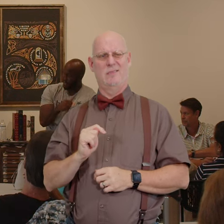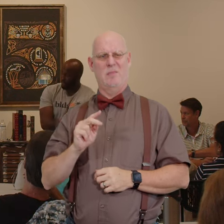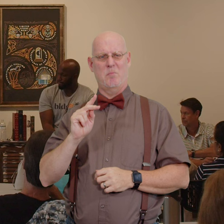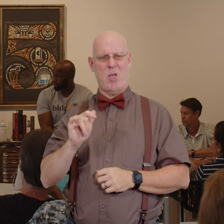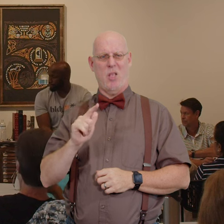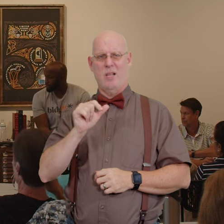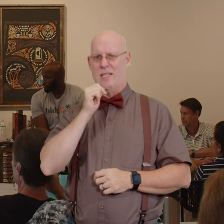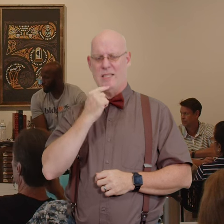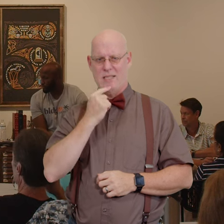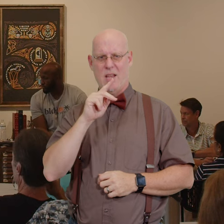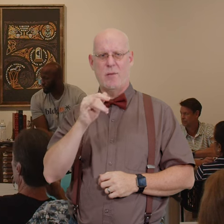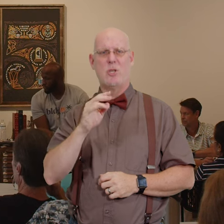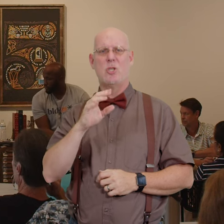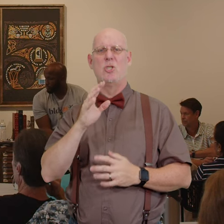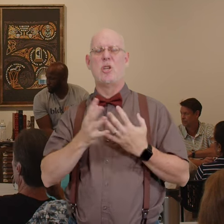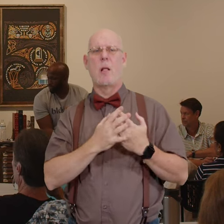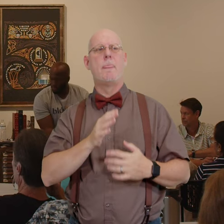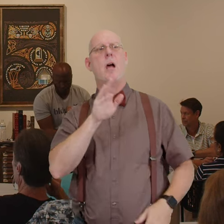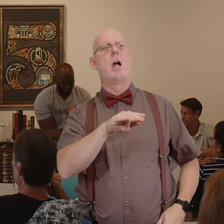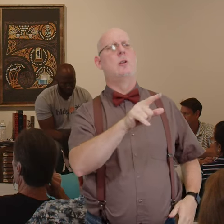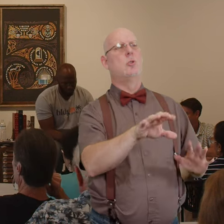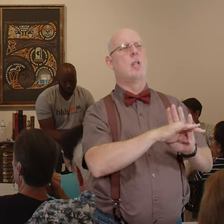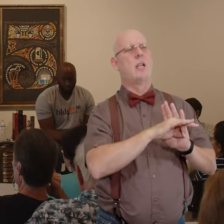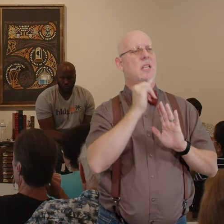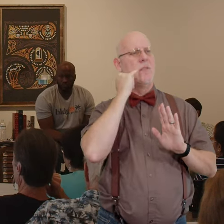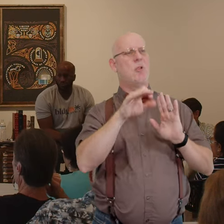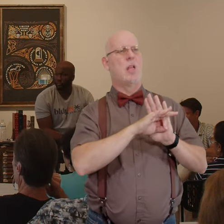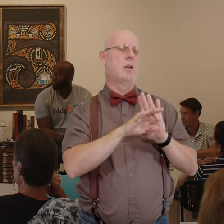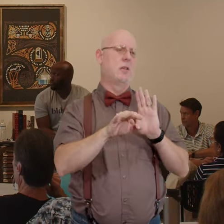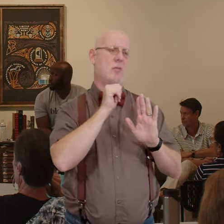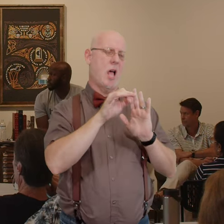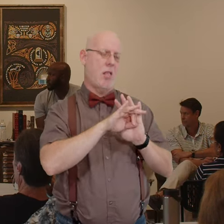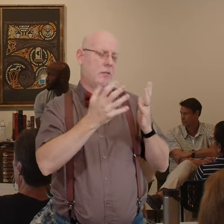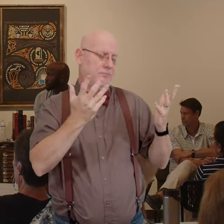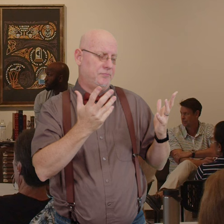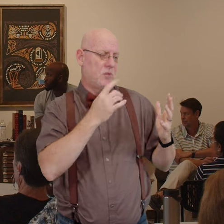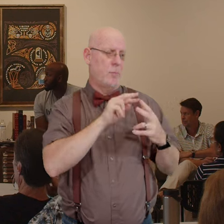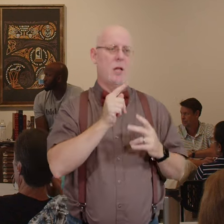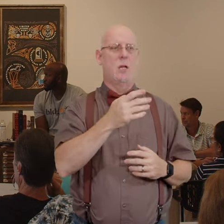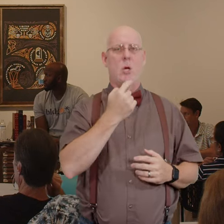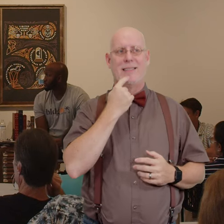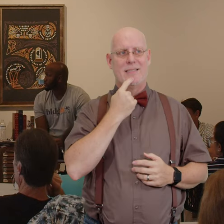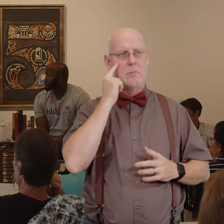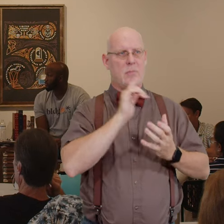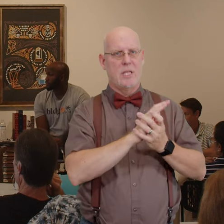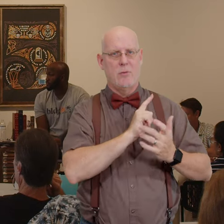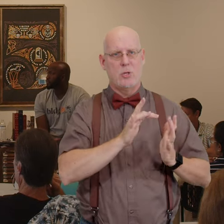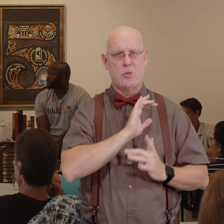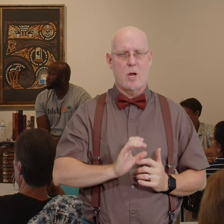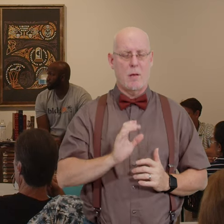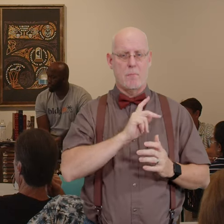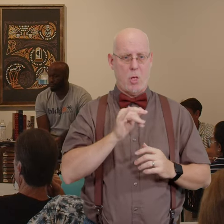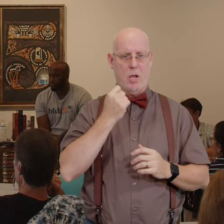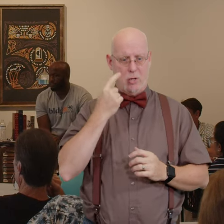Like, it's like Paul doesn't say to the Philippian jailer, hey, if you're elect, you're elect. And if you're not, you're not. He's like, believe in the Lord Jesus Christ.